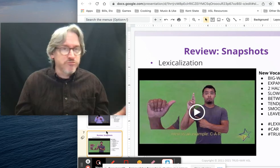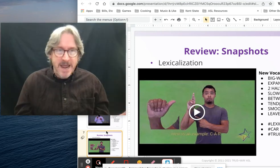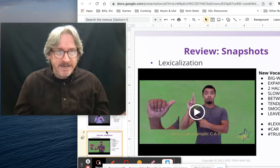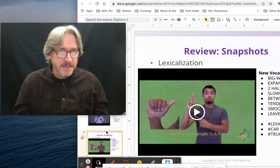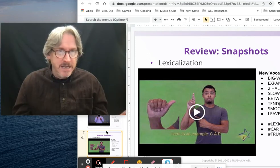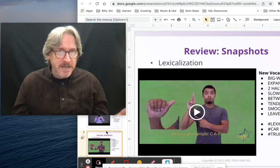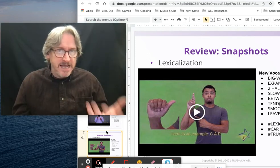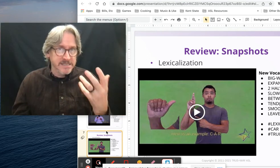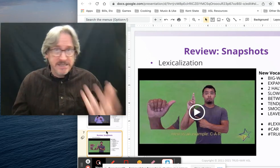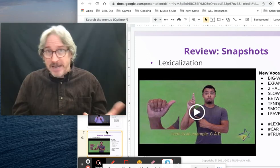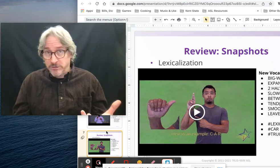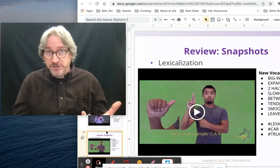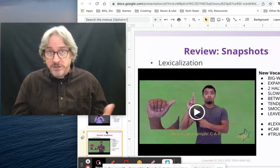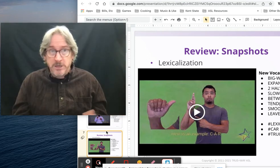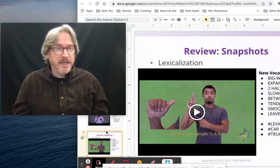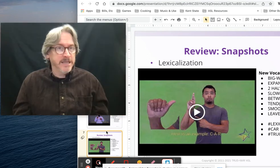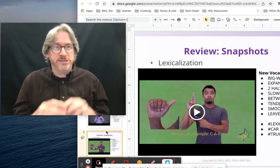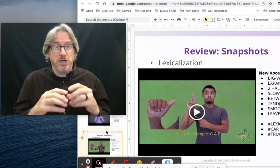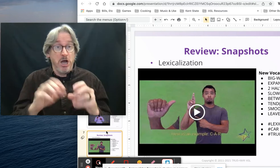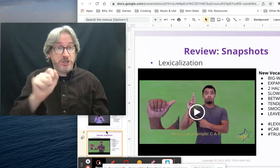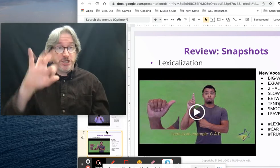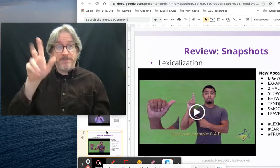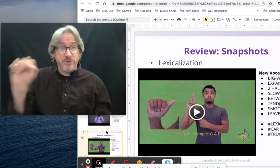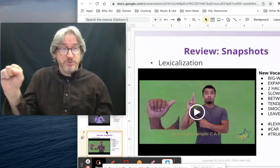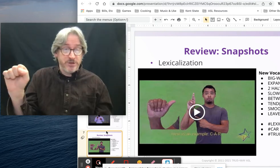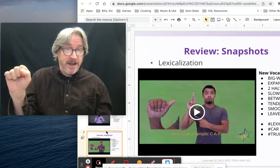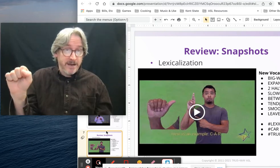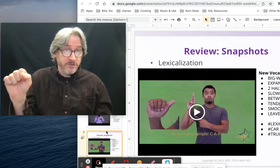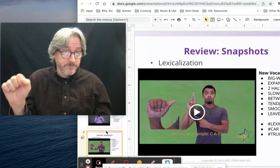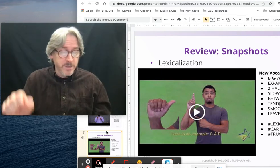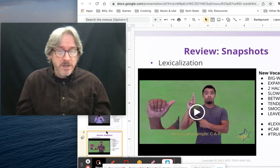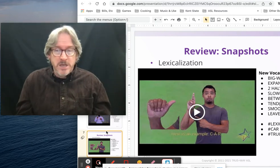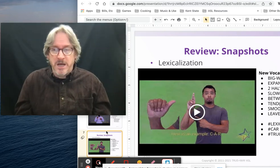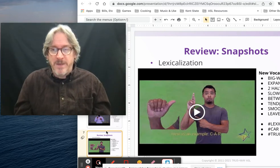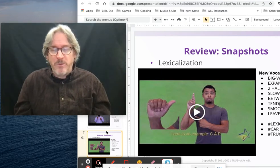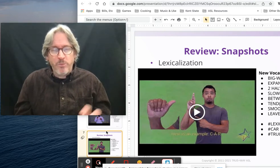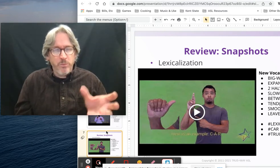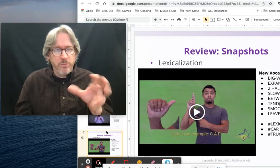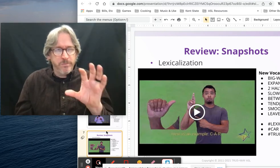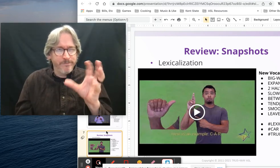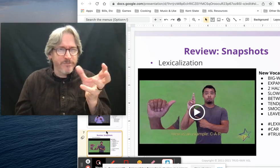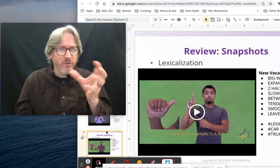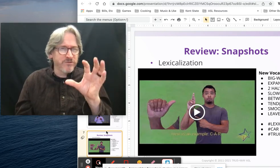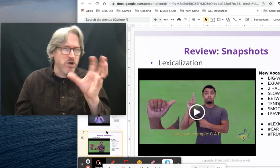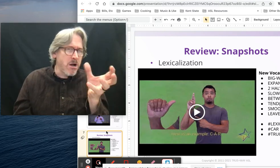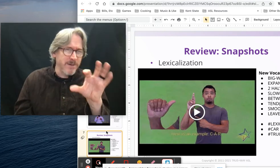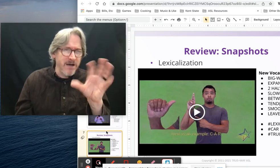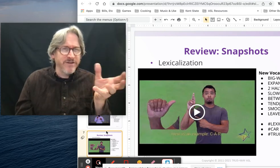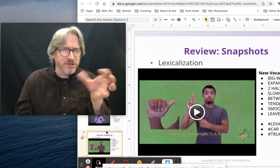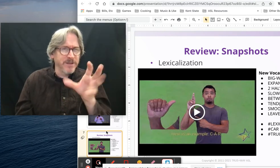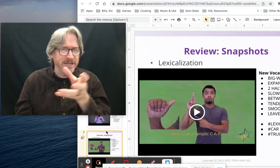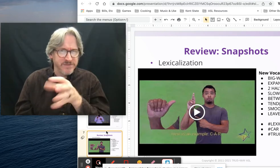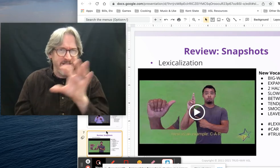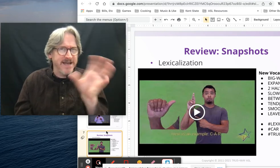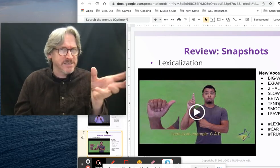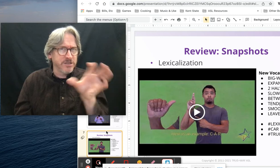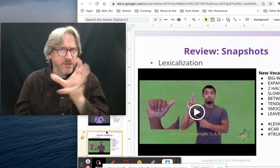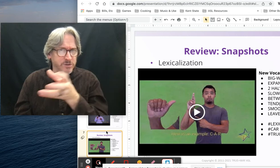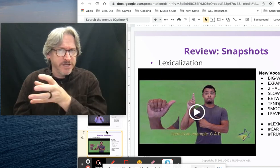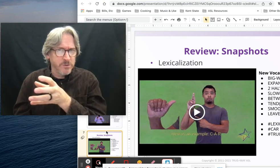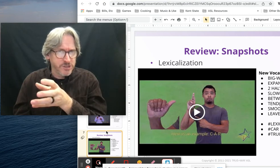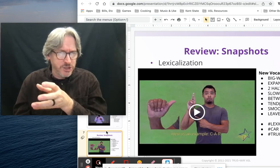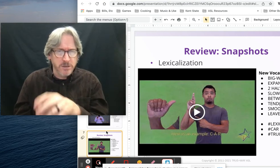to be read as letters. It's a shape you do with your hand. And we've talked about how finger spelling gets